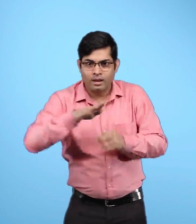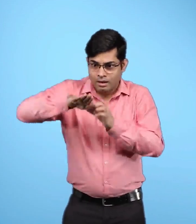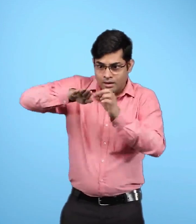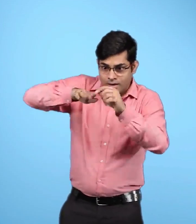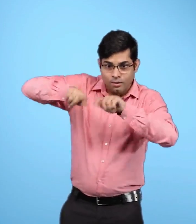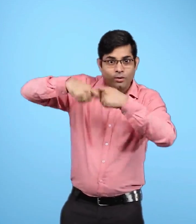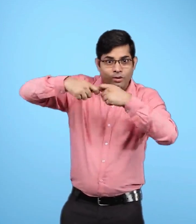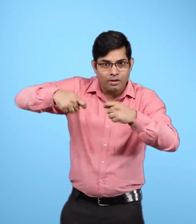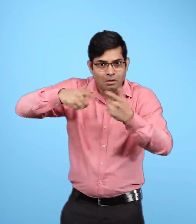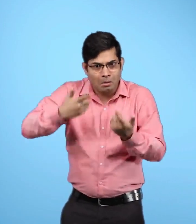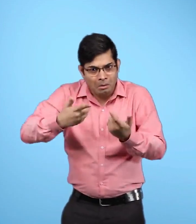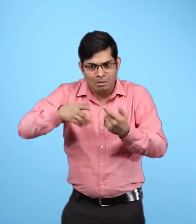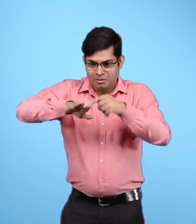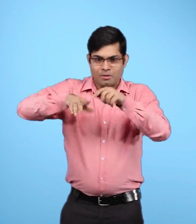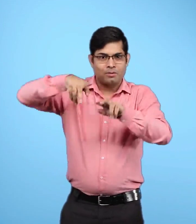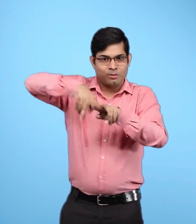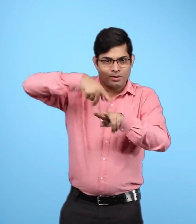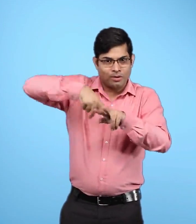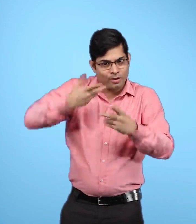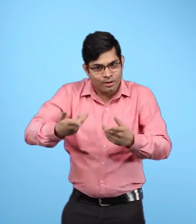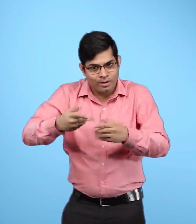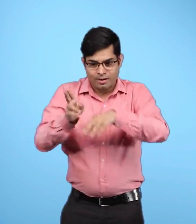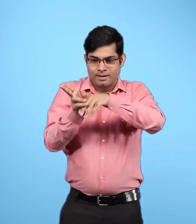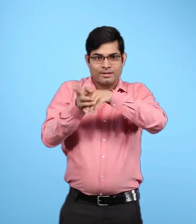Everybody is wearing shoes, chappals or sandals.